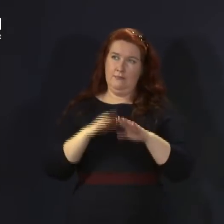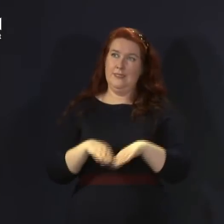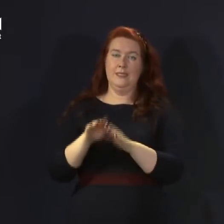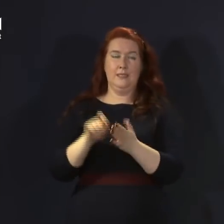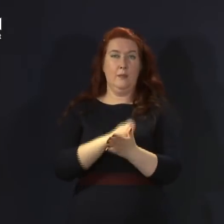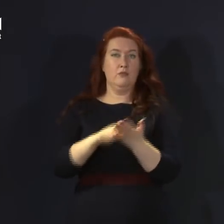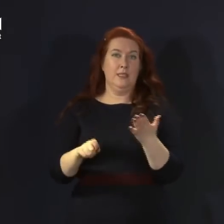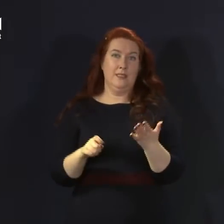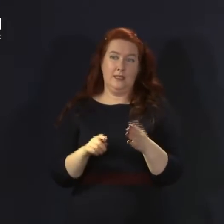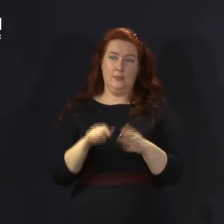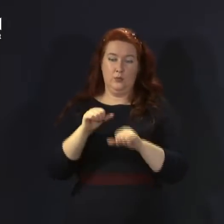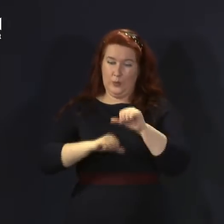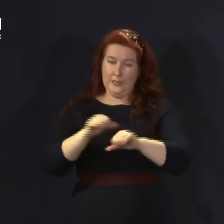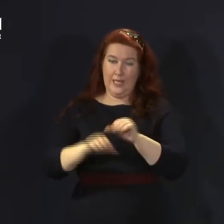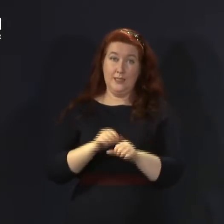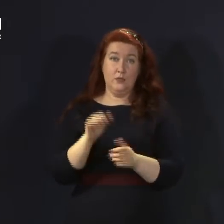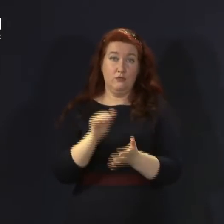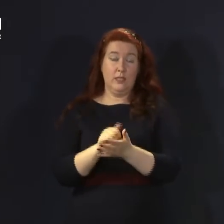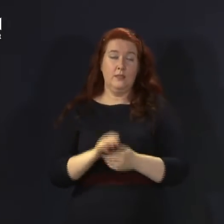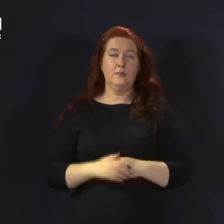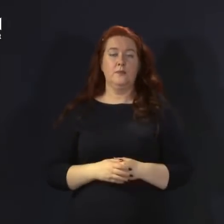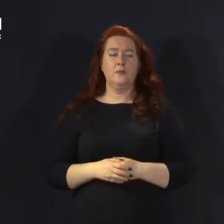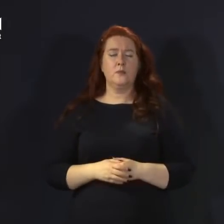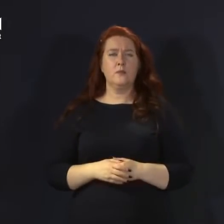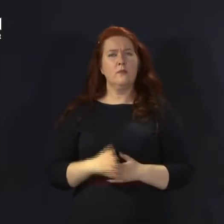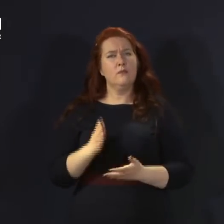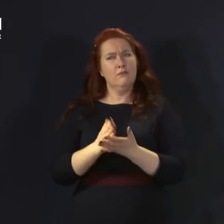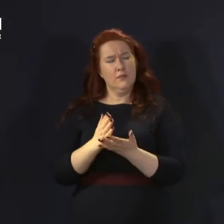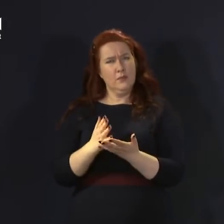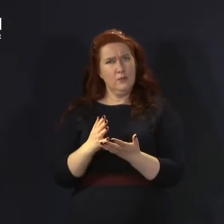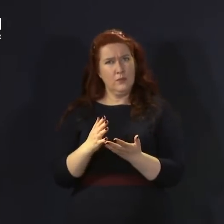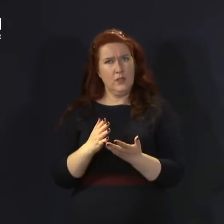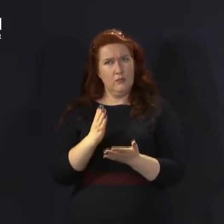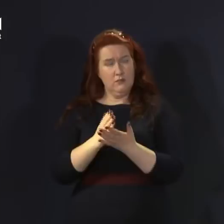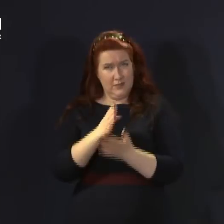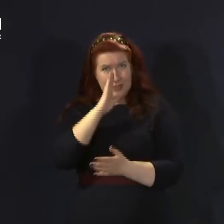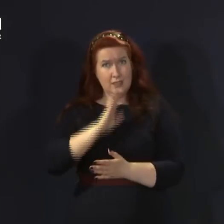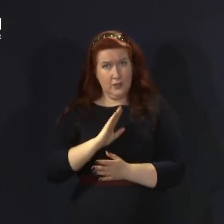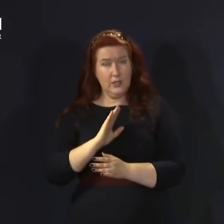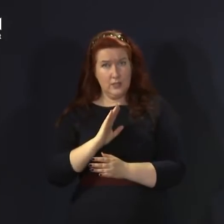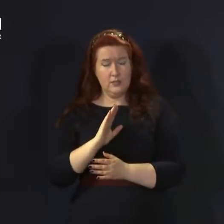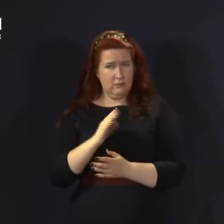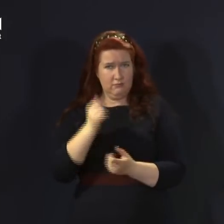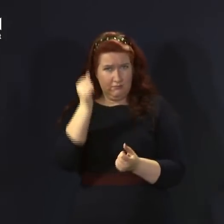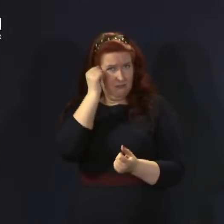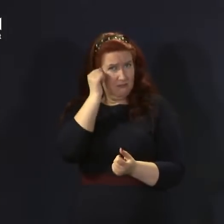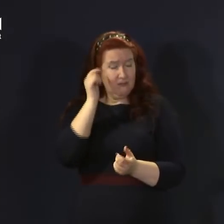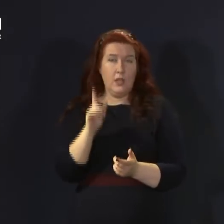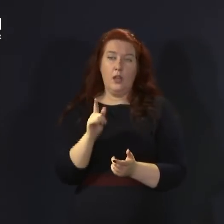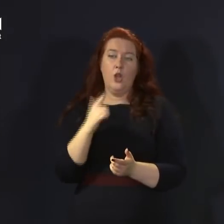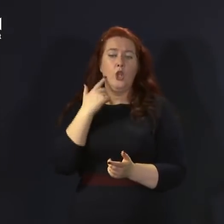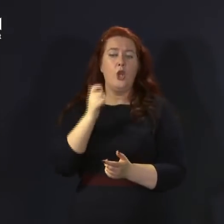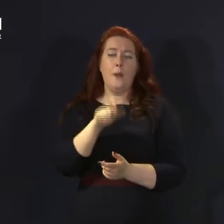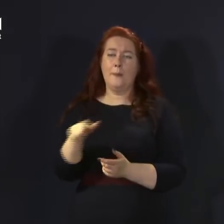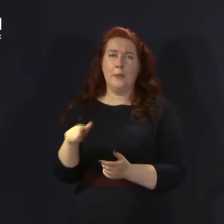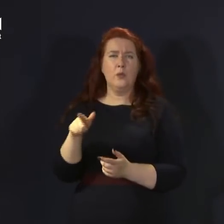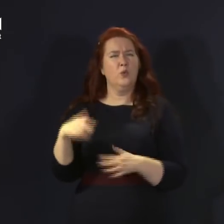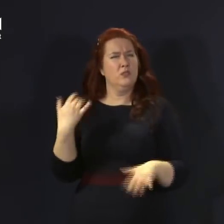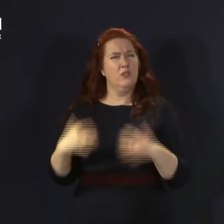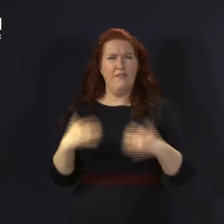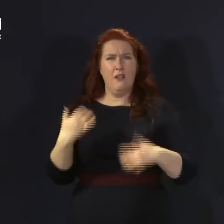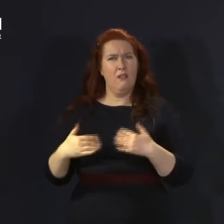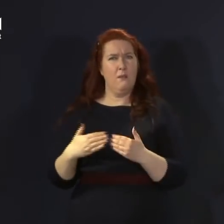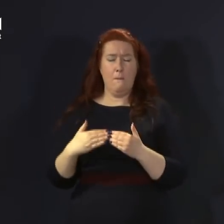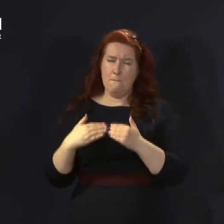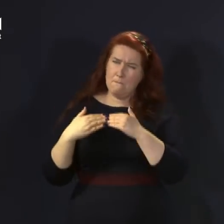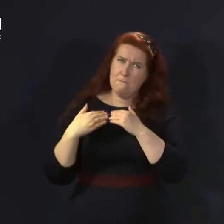and it's right and proper. We take all of this really seriously. Young people have suffered more, not just in terms of education, but